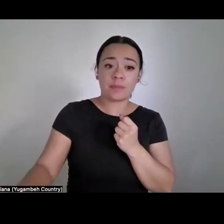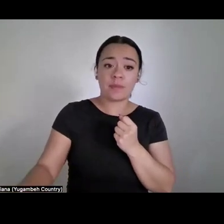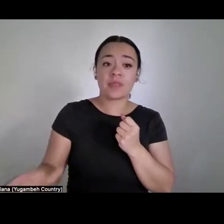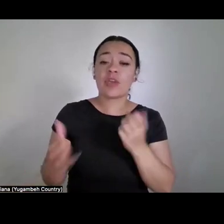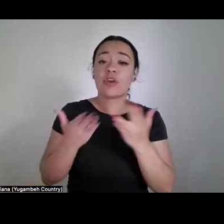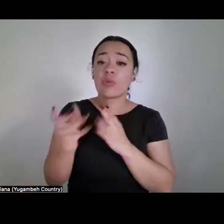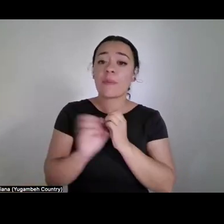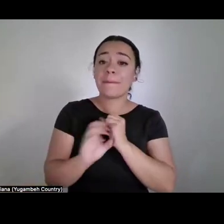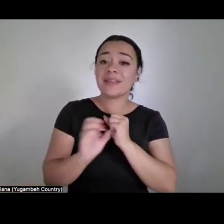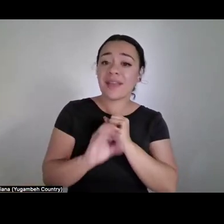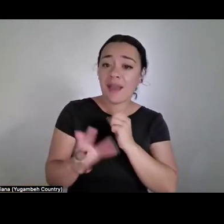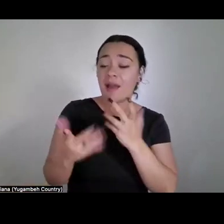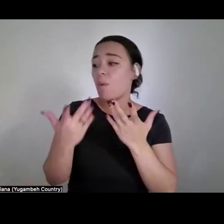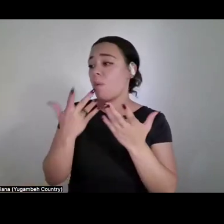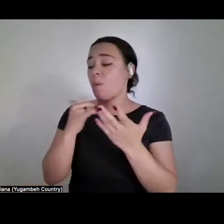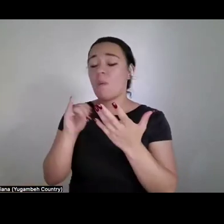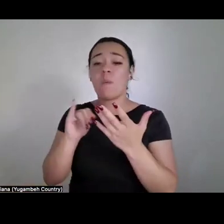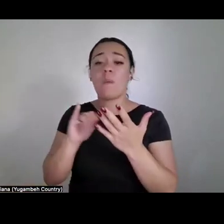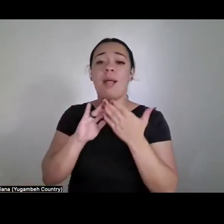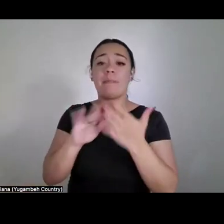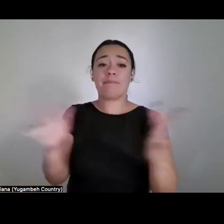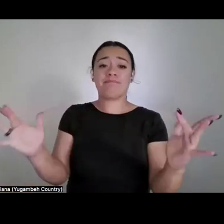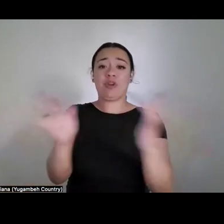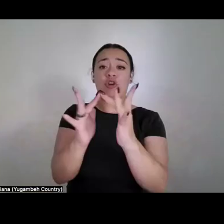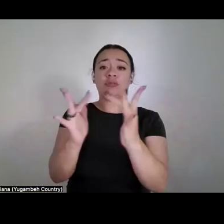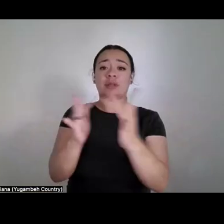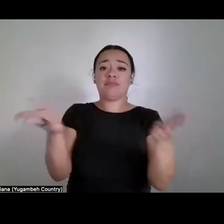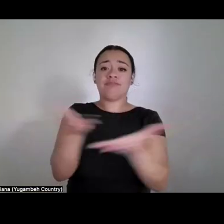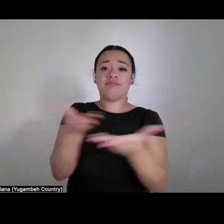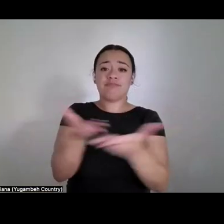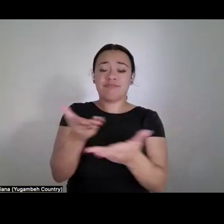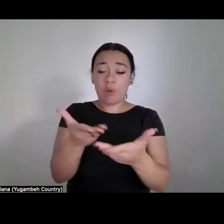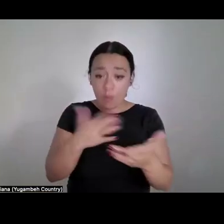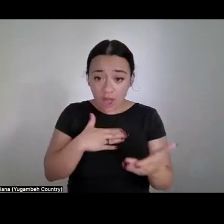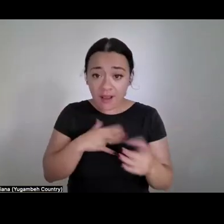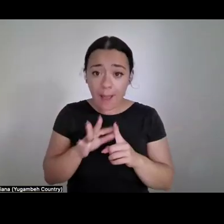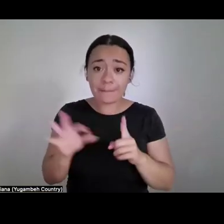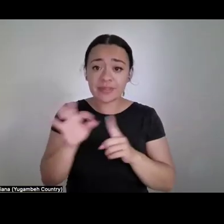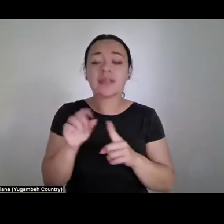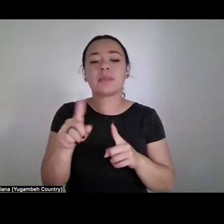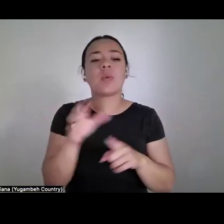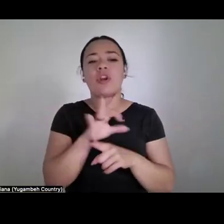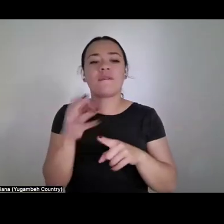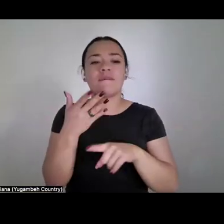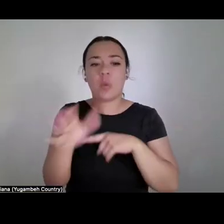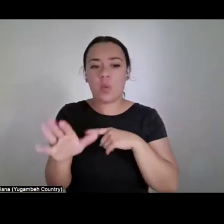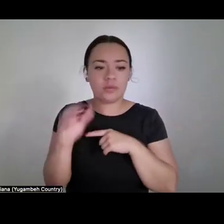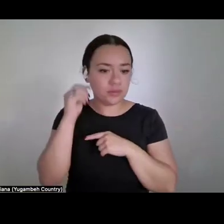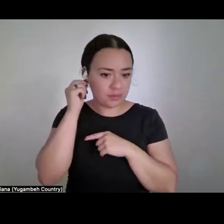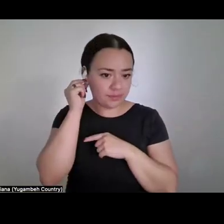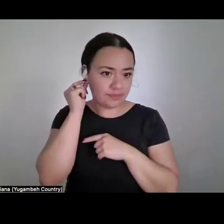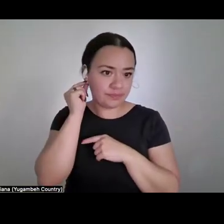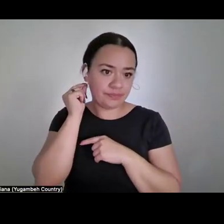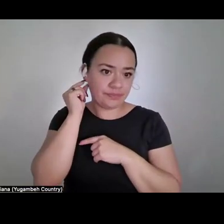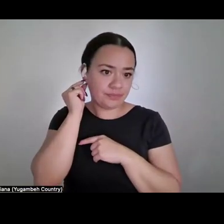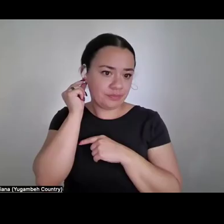or connect you where we can. We love to get updates, but we're not going to force that. It's really, we kind of